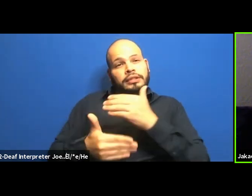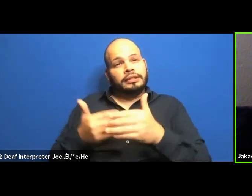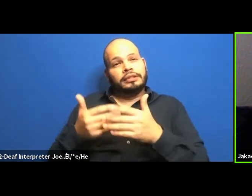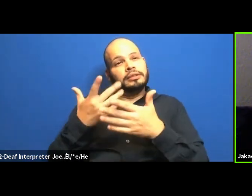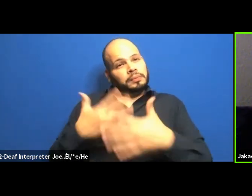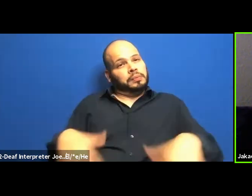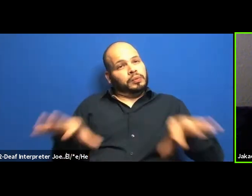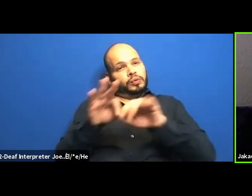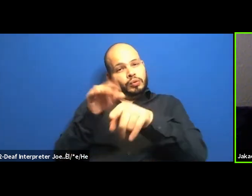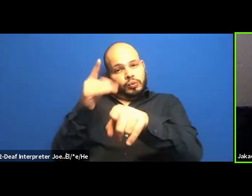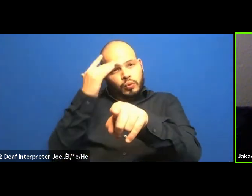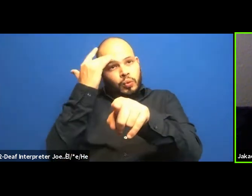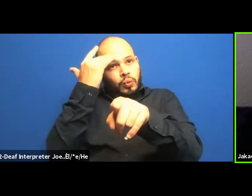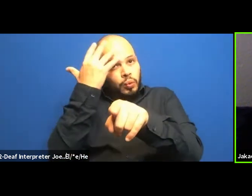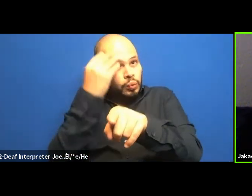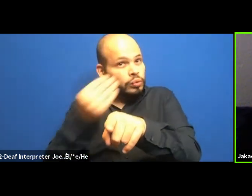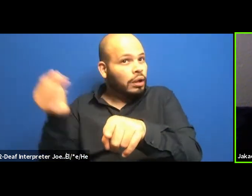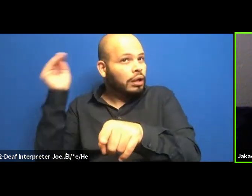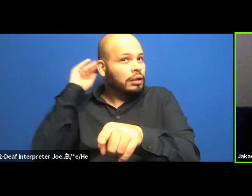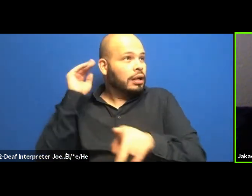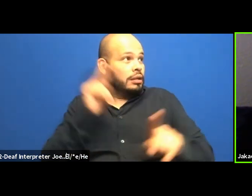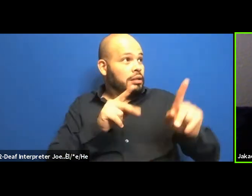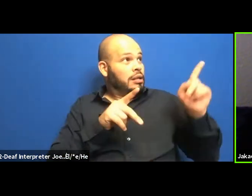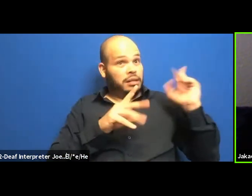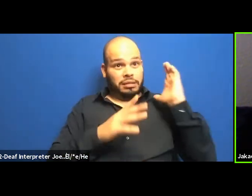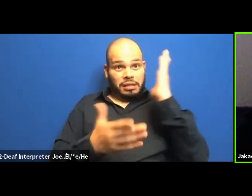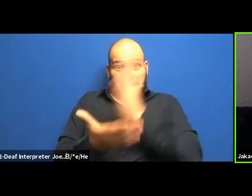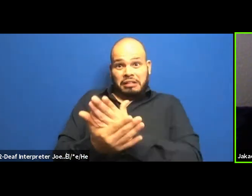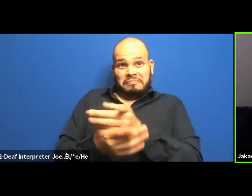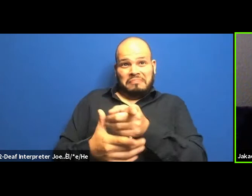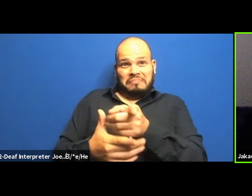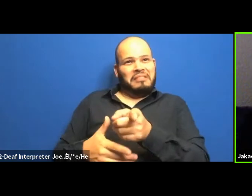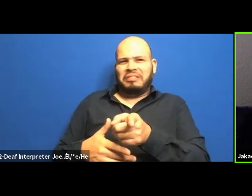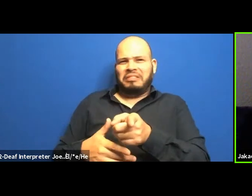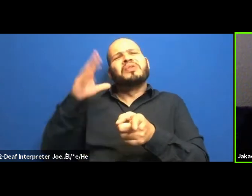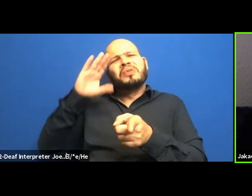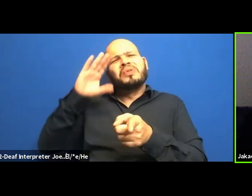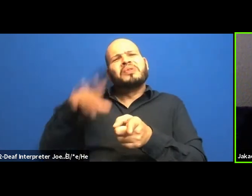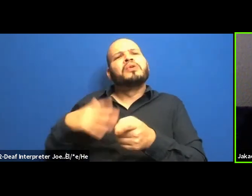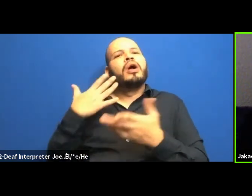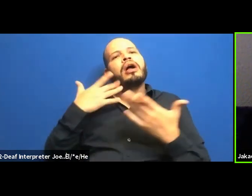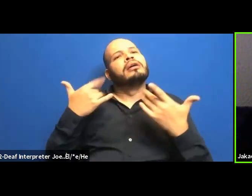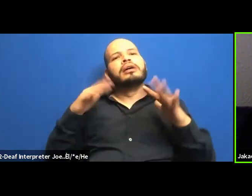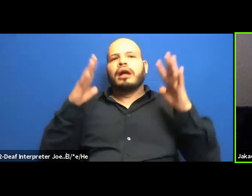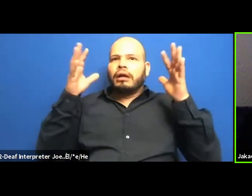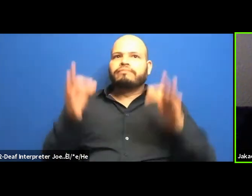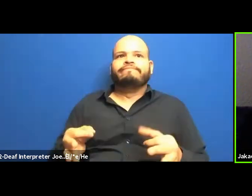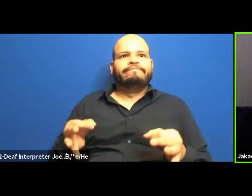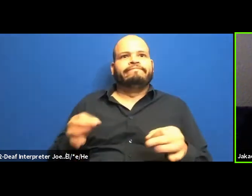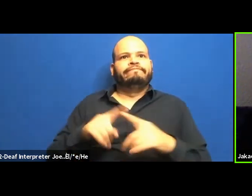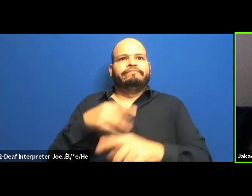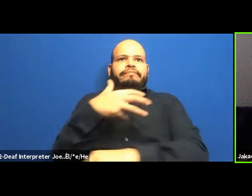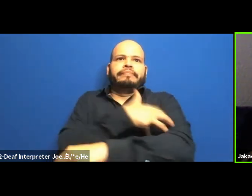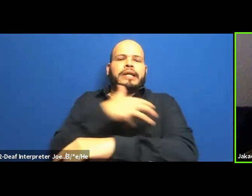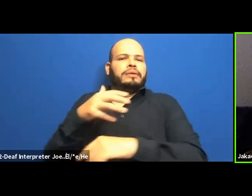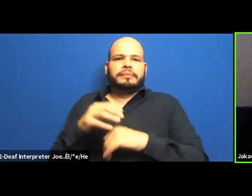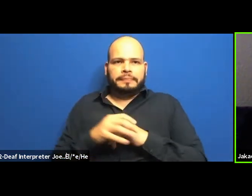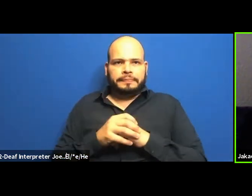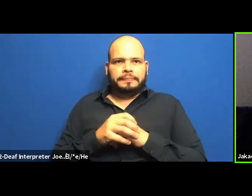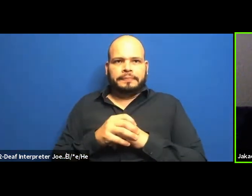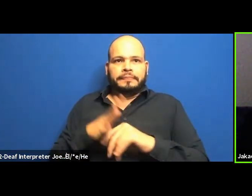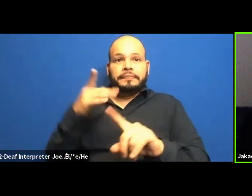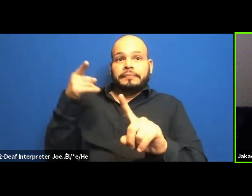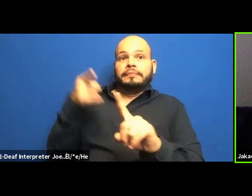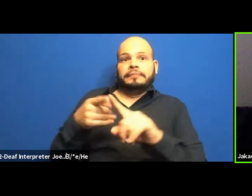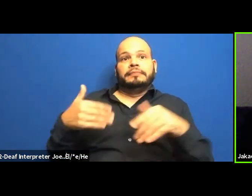people. Our viewpoints are very much so needed, and us being adults can help the youth get into more doors and